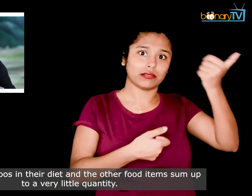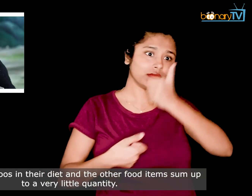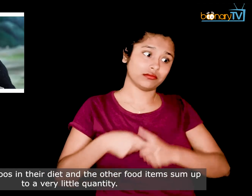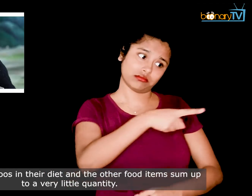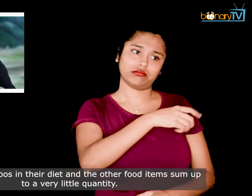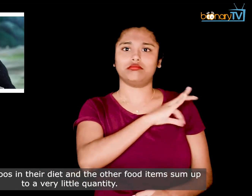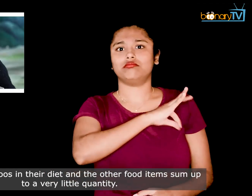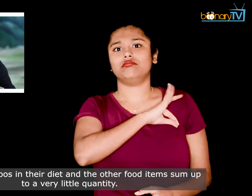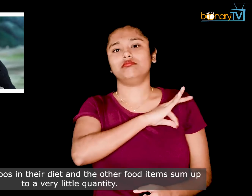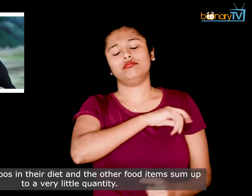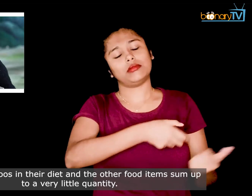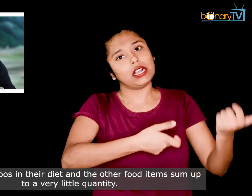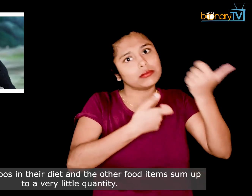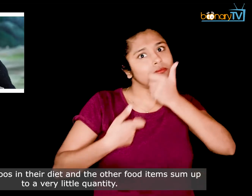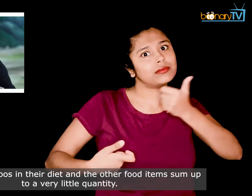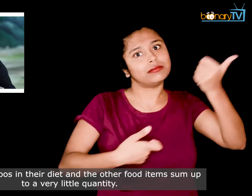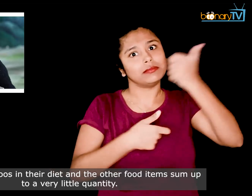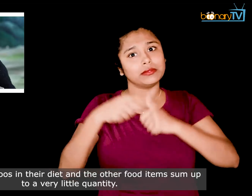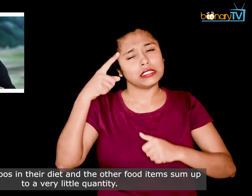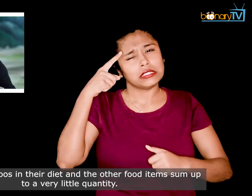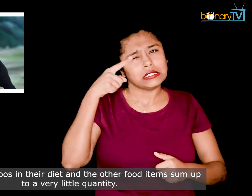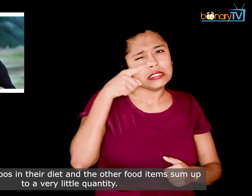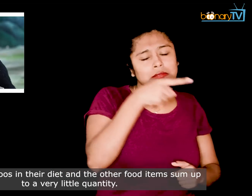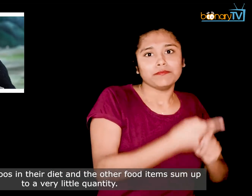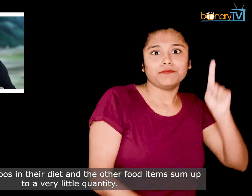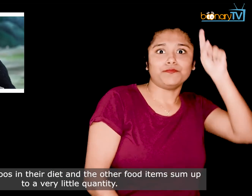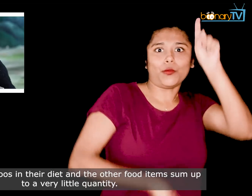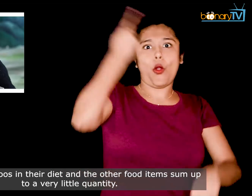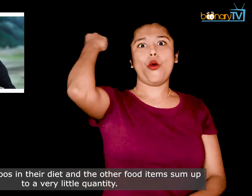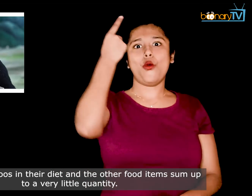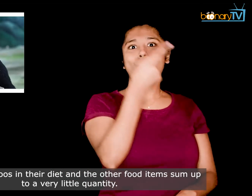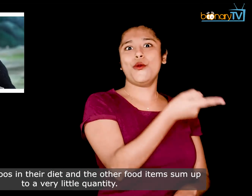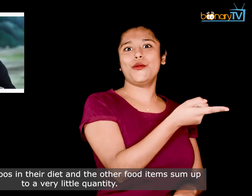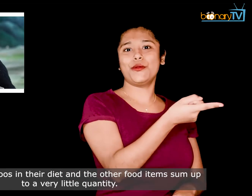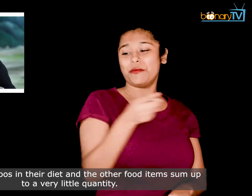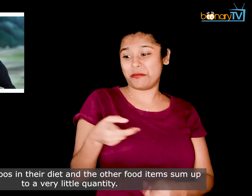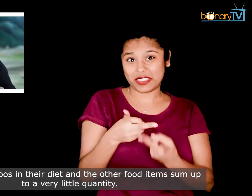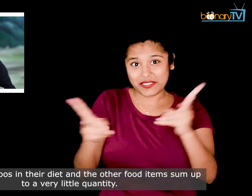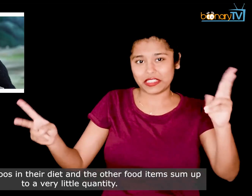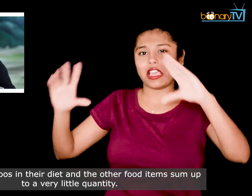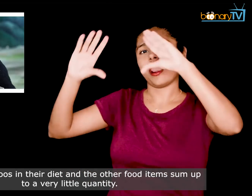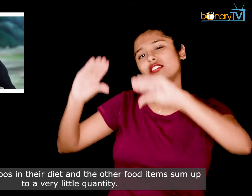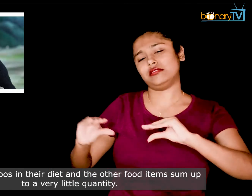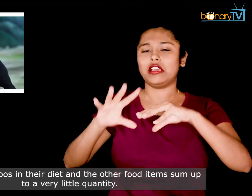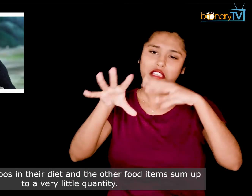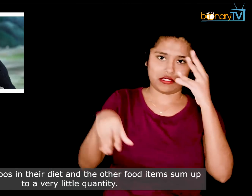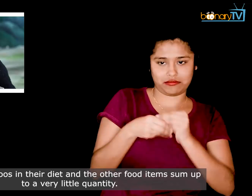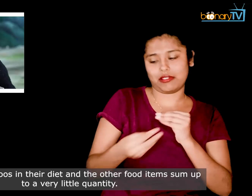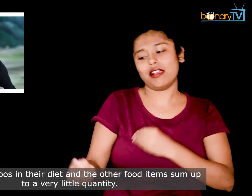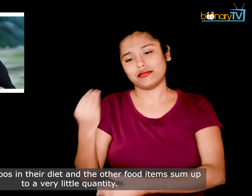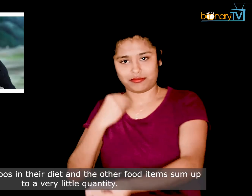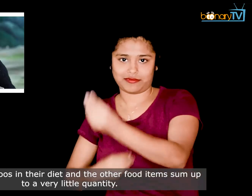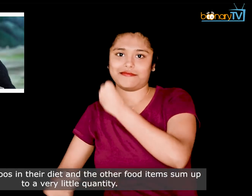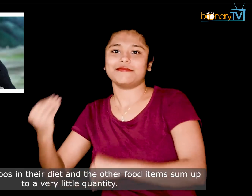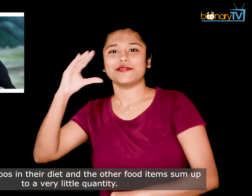in their diet, and the other food items sum up to a very little quantity.